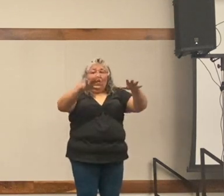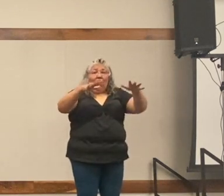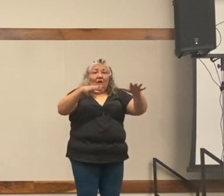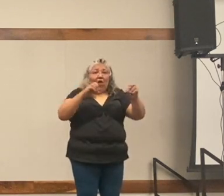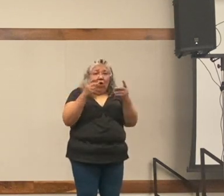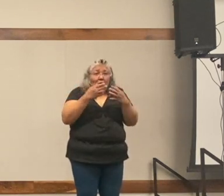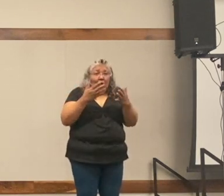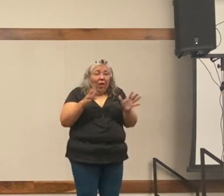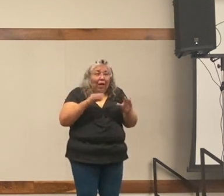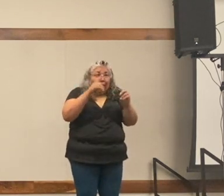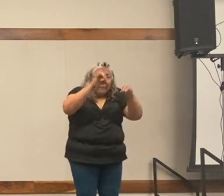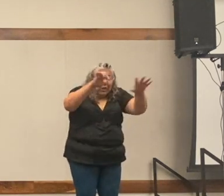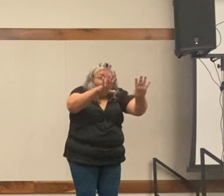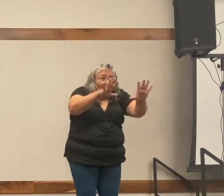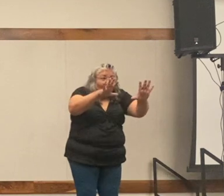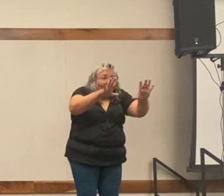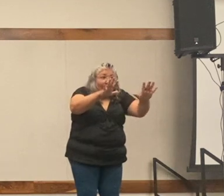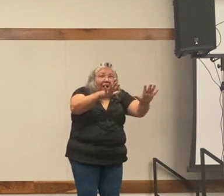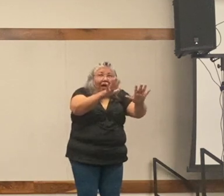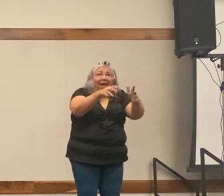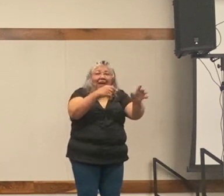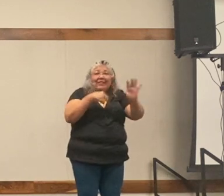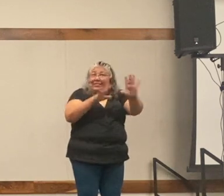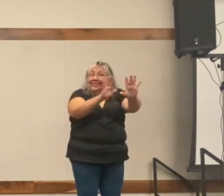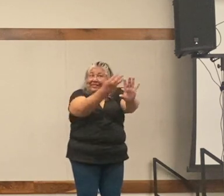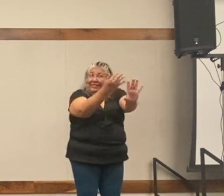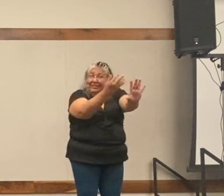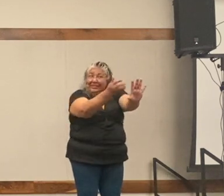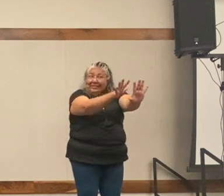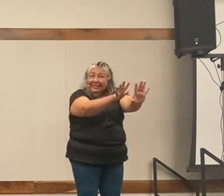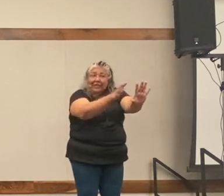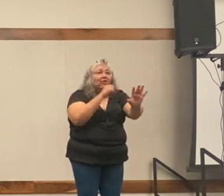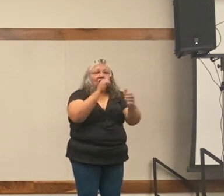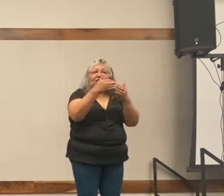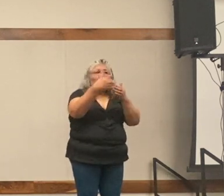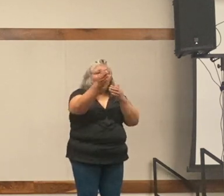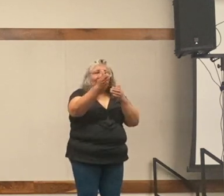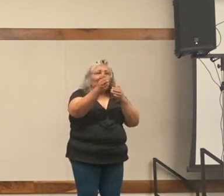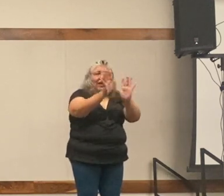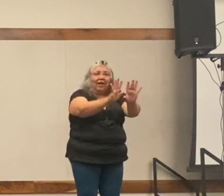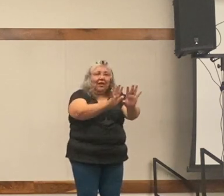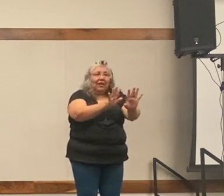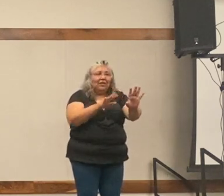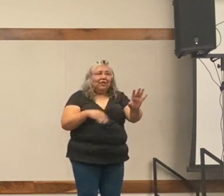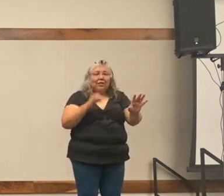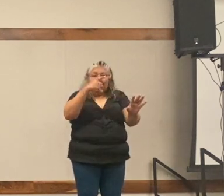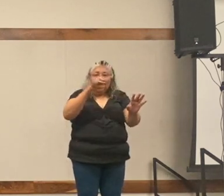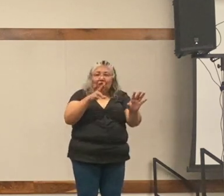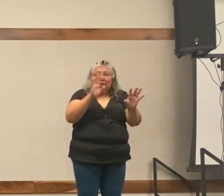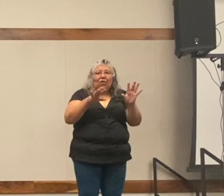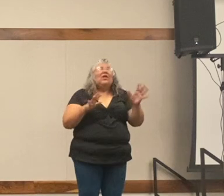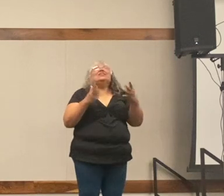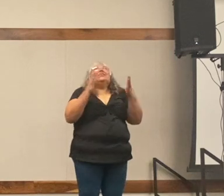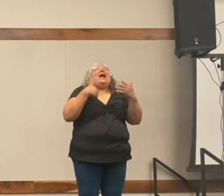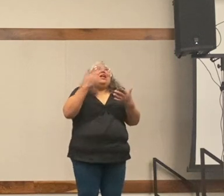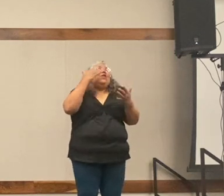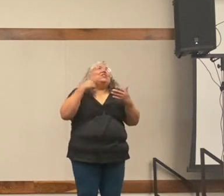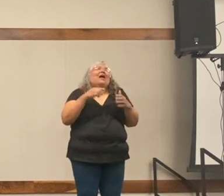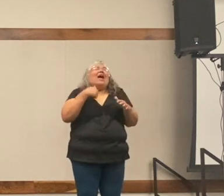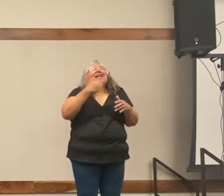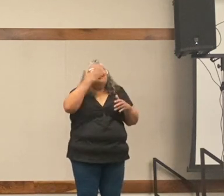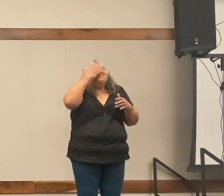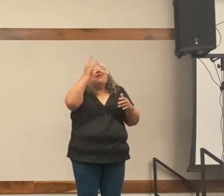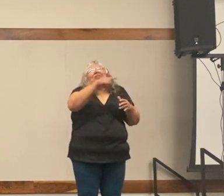gosh, it's Peter! Right? And so she doesn't open the gate. Peter, I totally know it's you, I can smell your